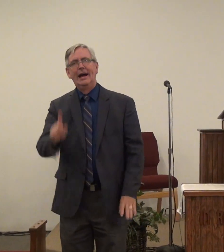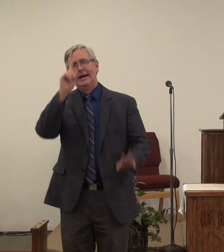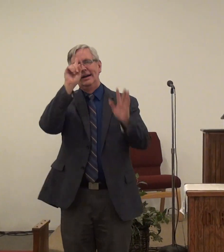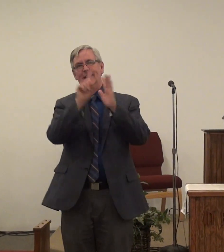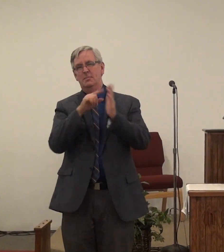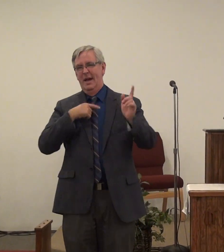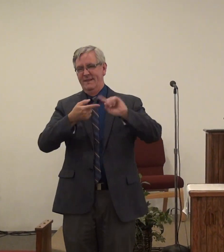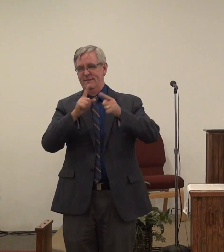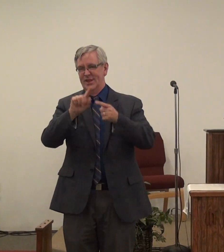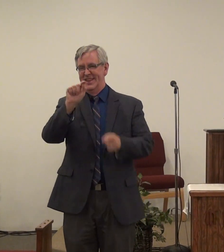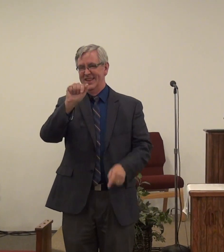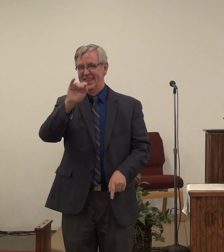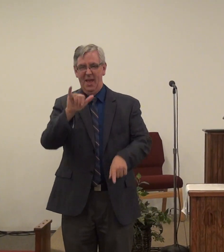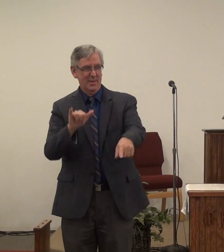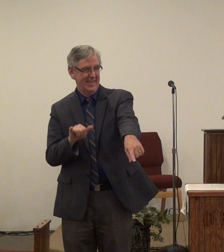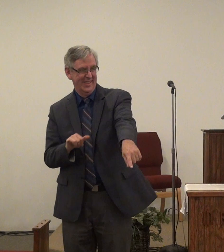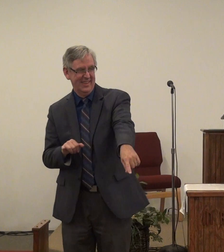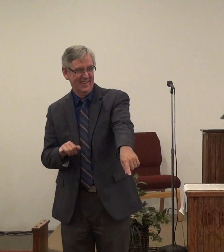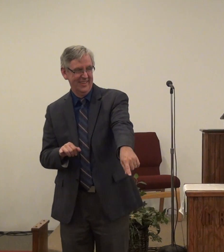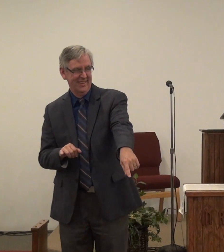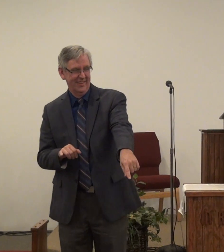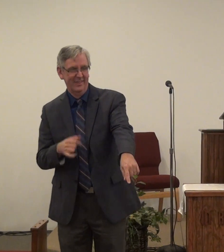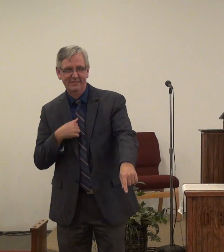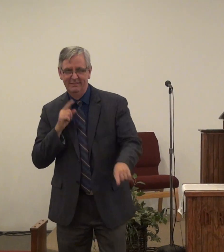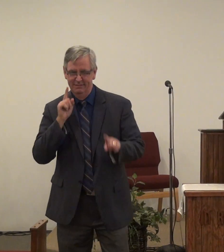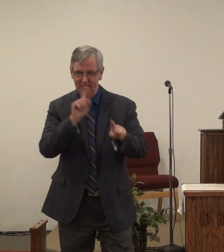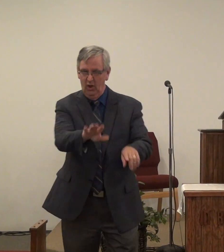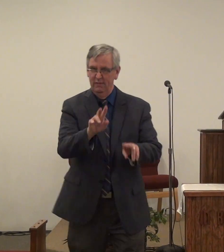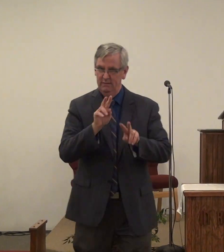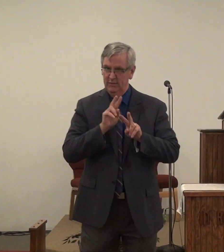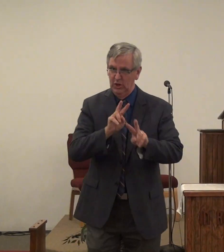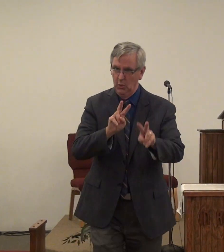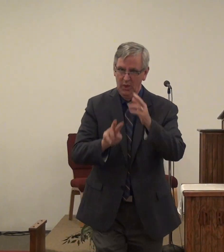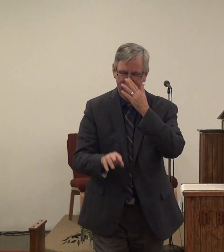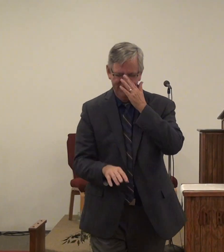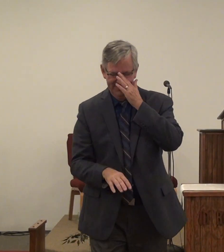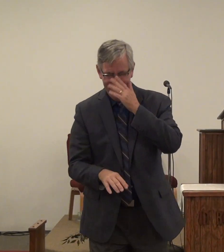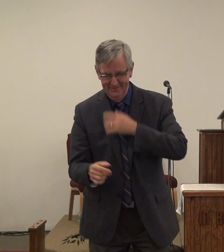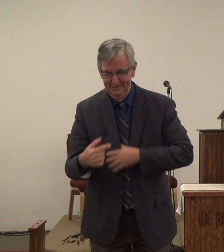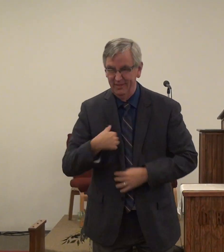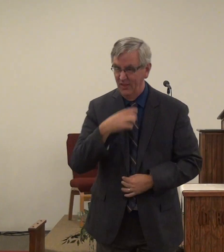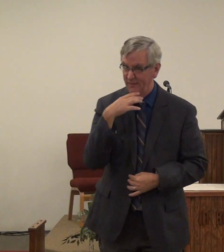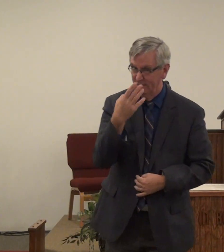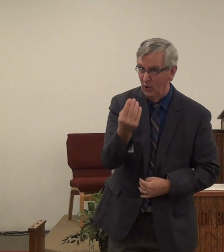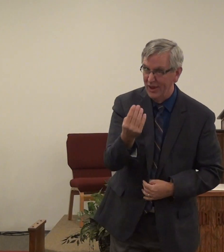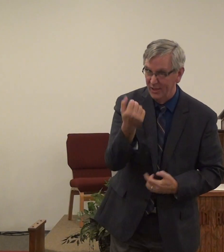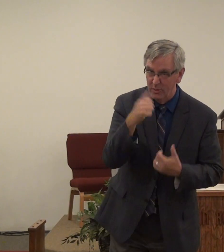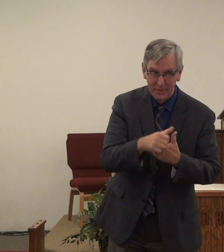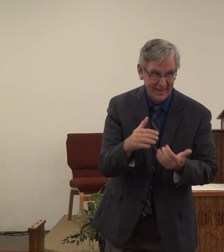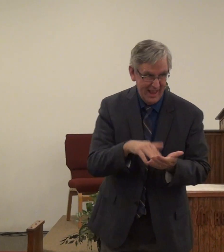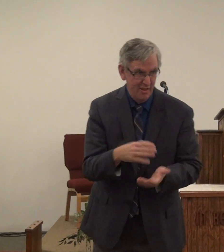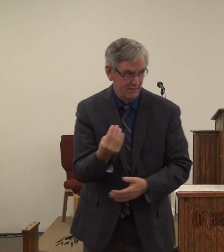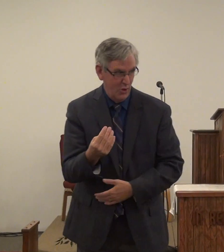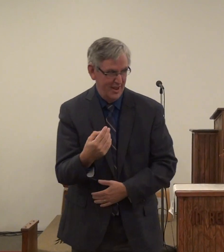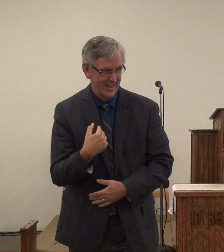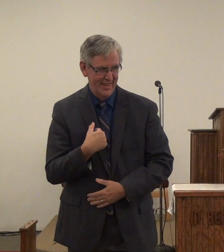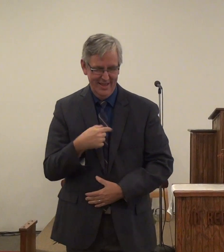They need to hear. I was telling you about my friend Tammy. I went to her funeral. I was 14 years old.